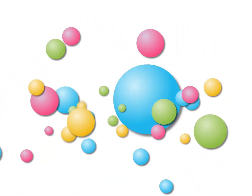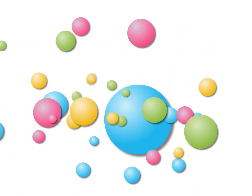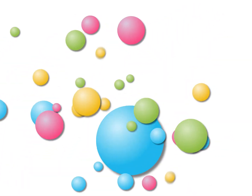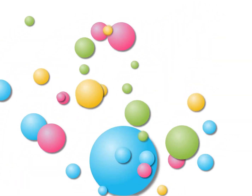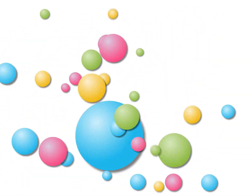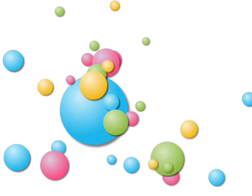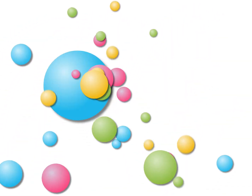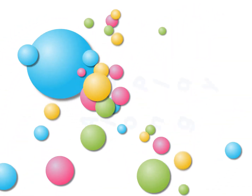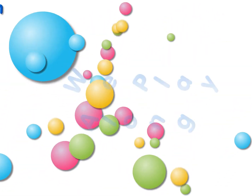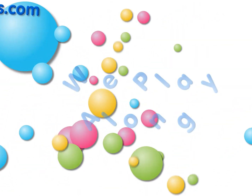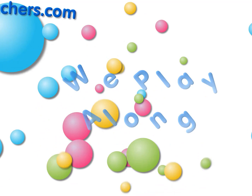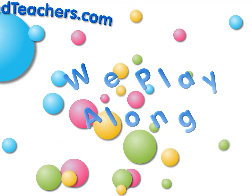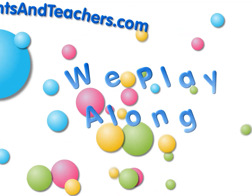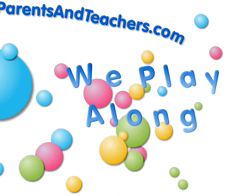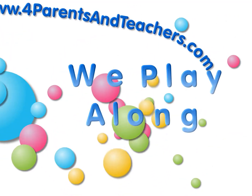wanna play along. We